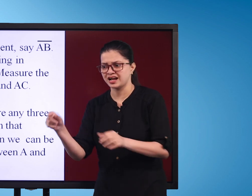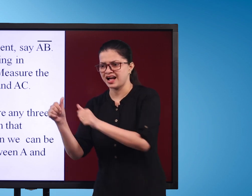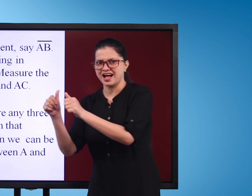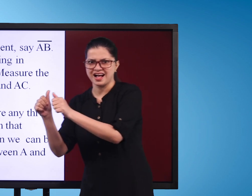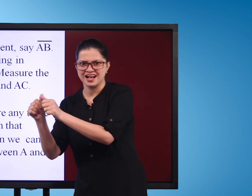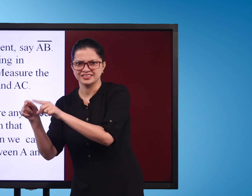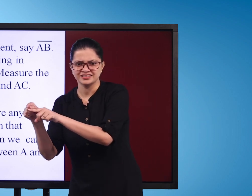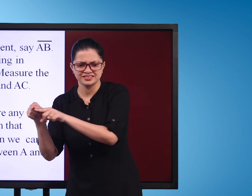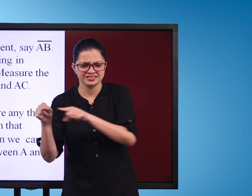and AC.